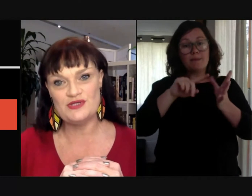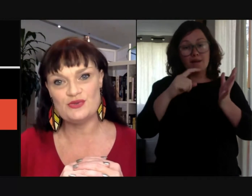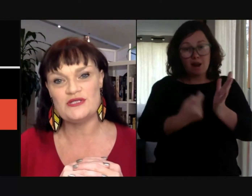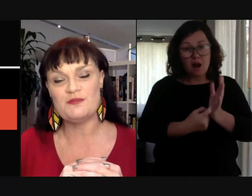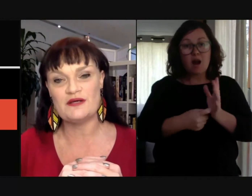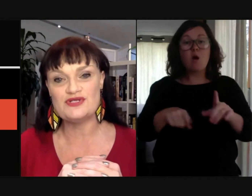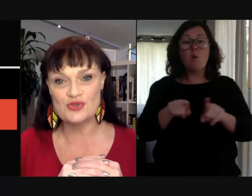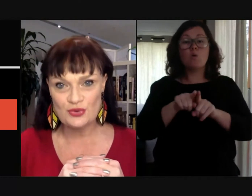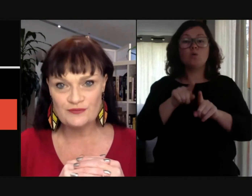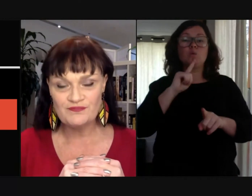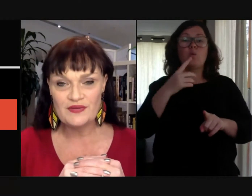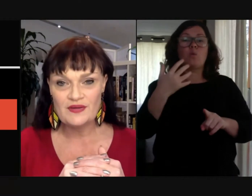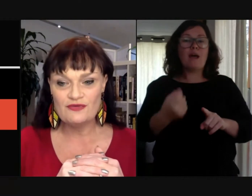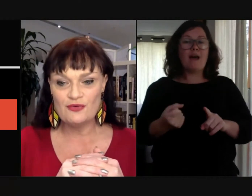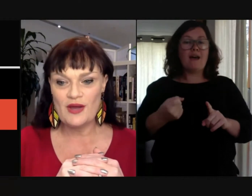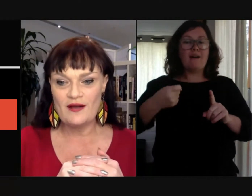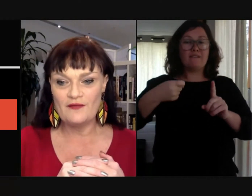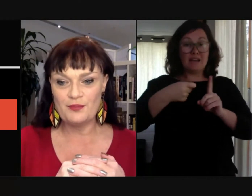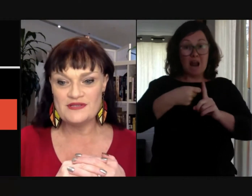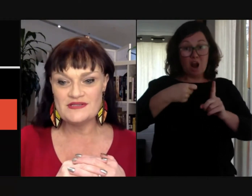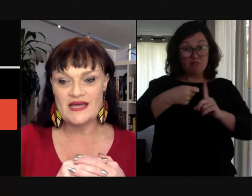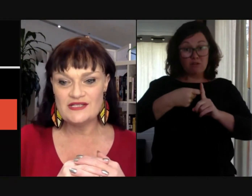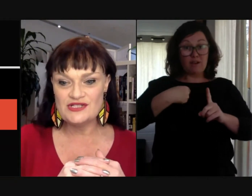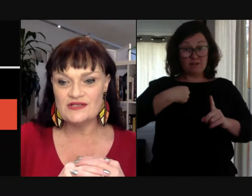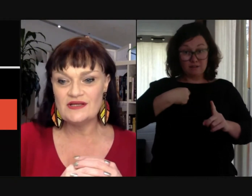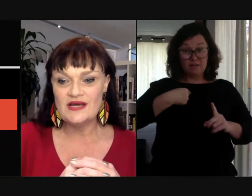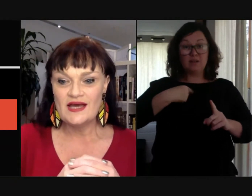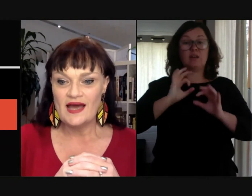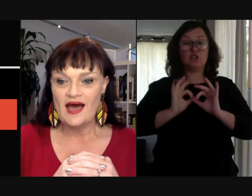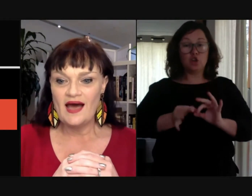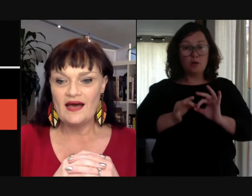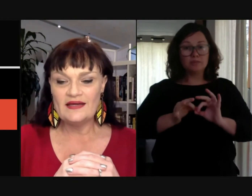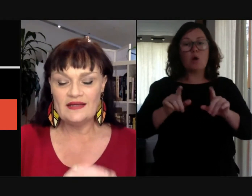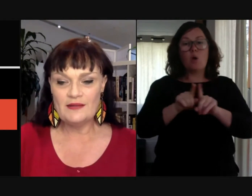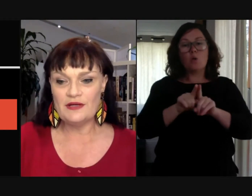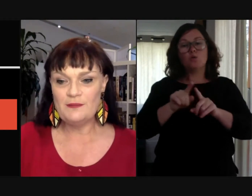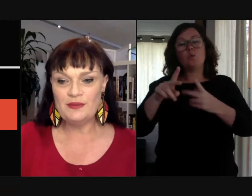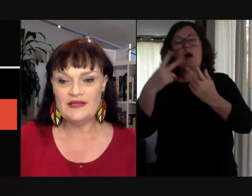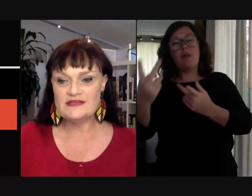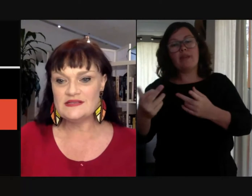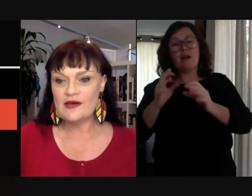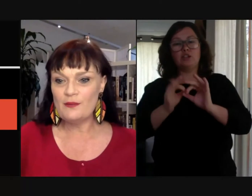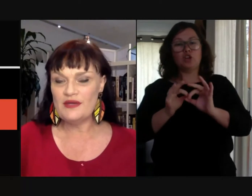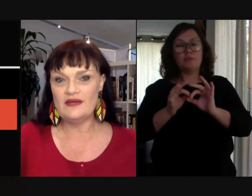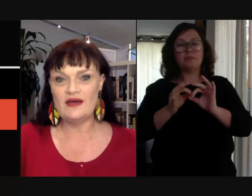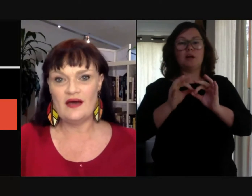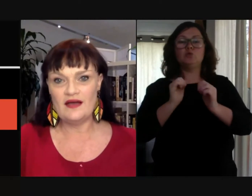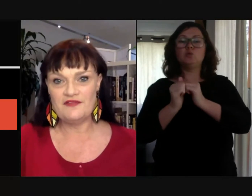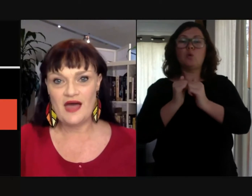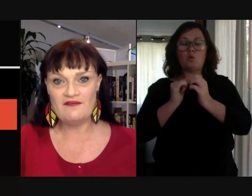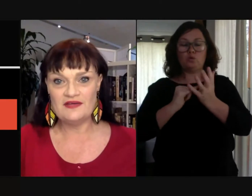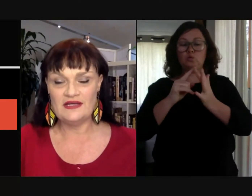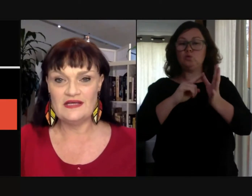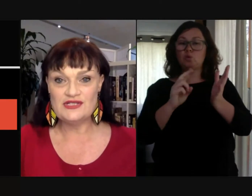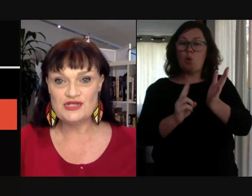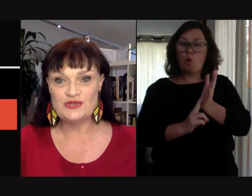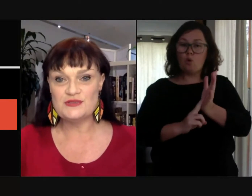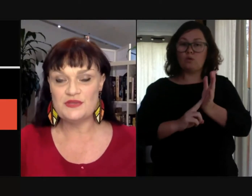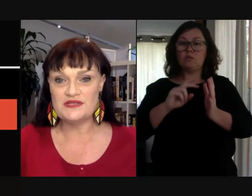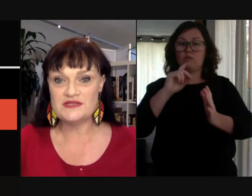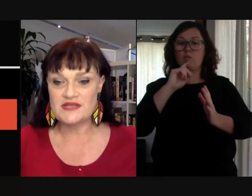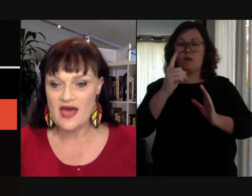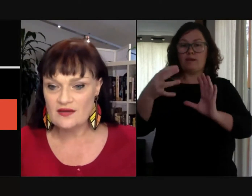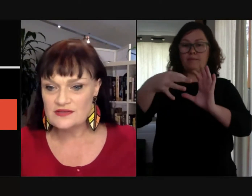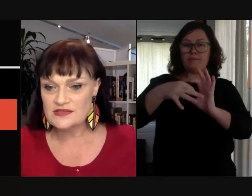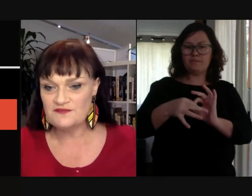also be joined by Sean throughout the presentation. Can anybody please tell me if they're having any issues